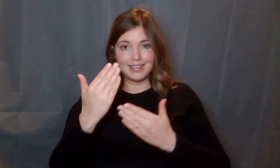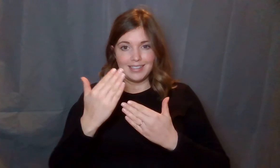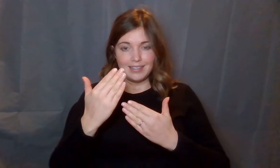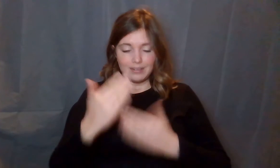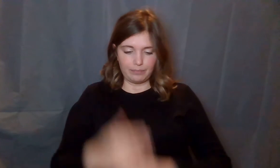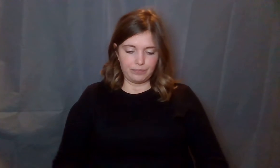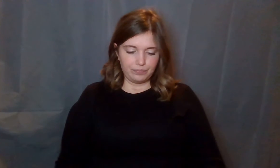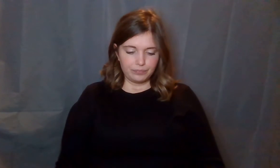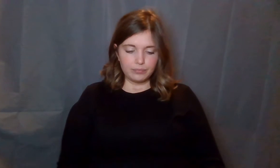Hands.